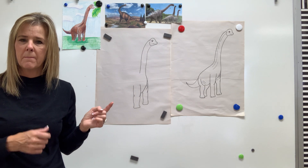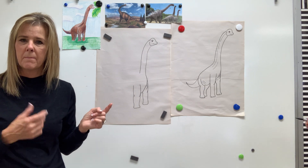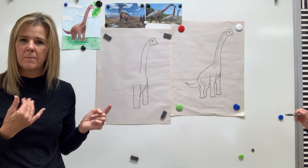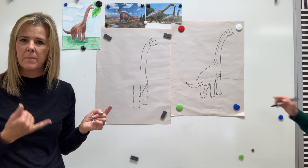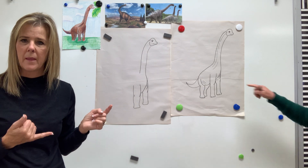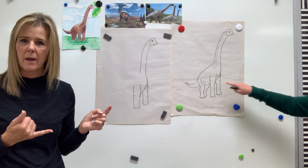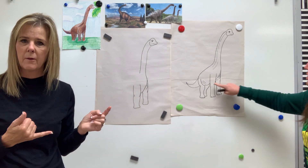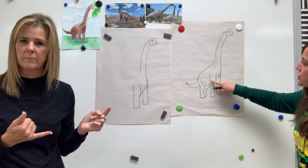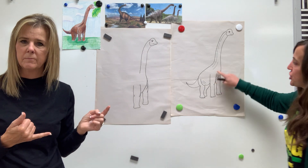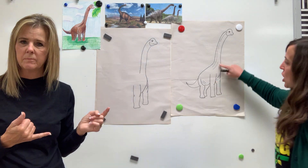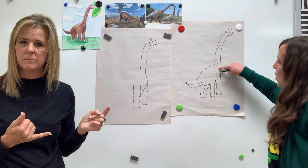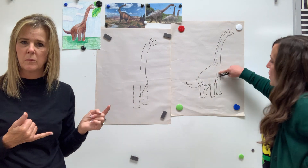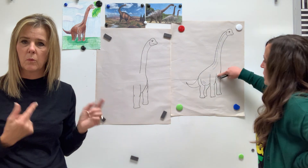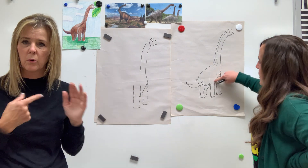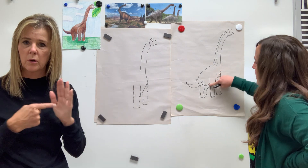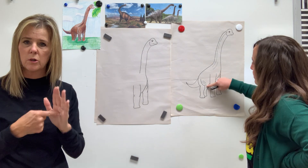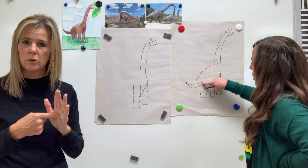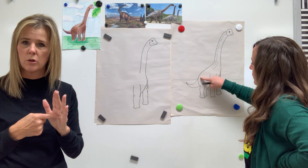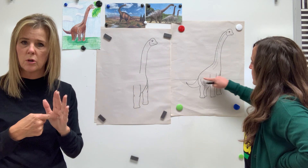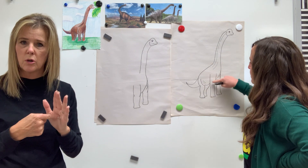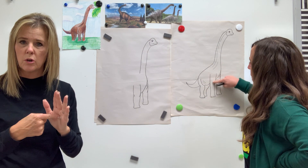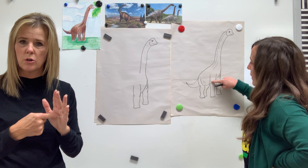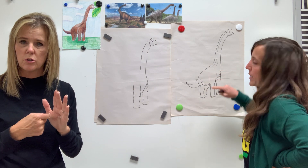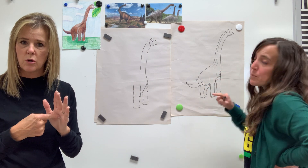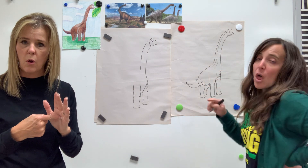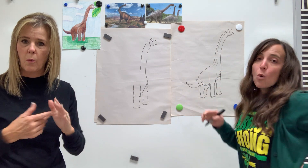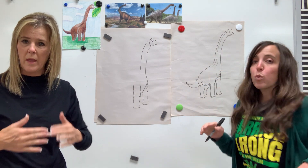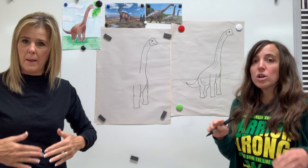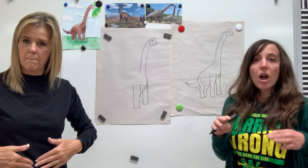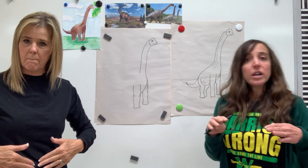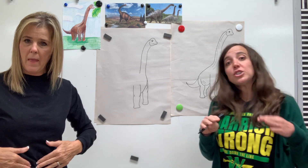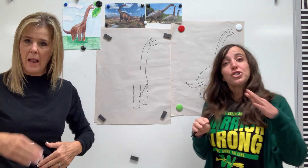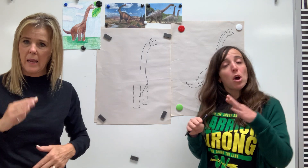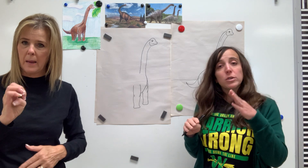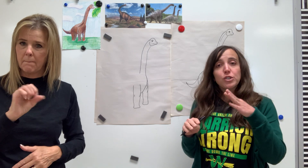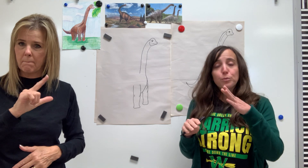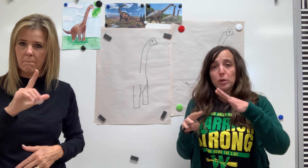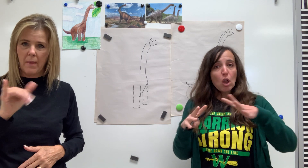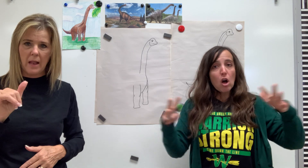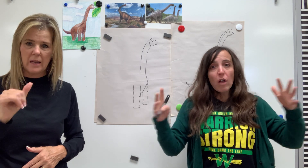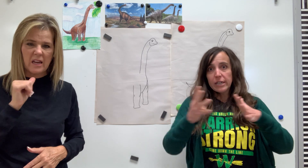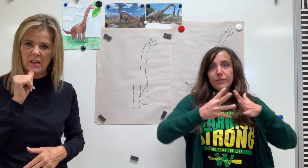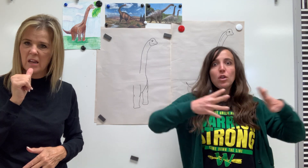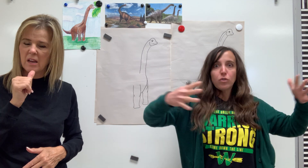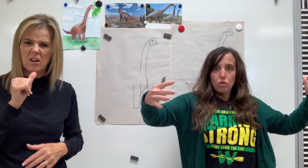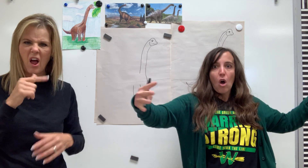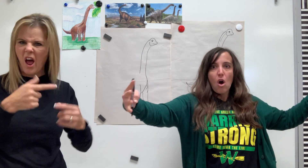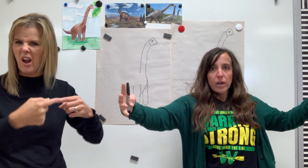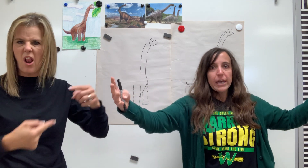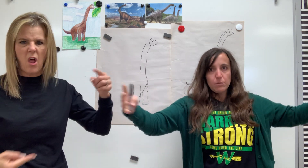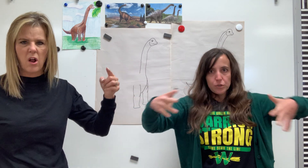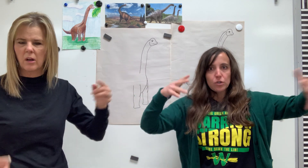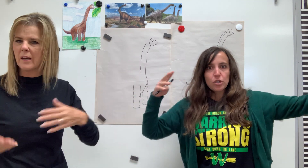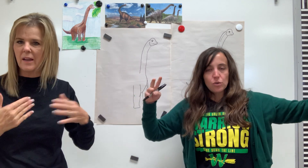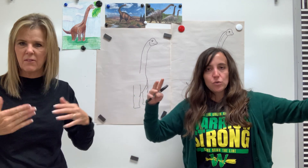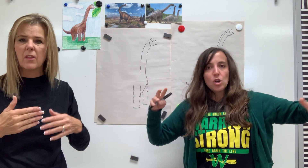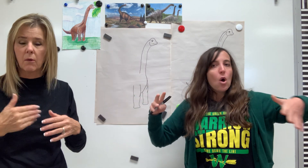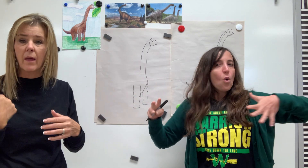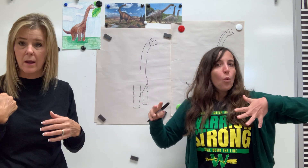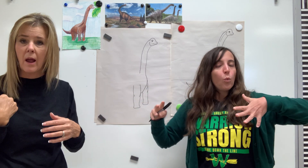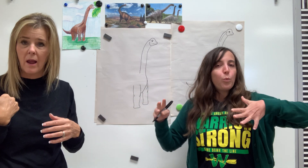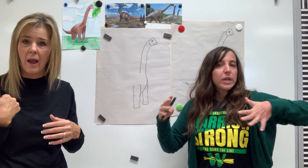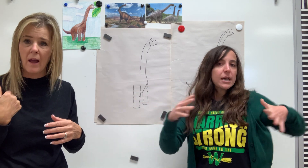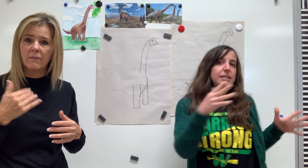Now we're gonna go ahead and show this part of his belly. We're not gonna show a super long line, even though they're long animals, they're